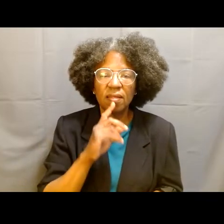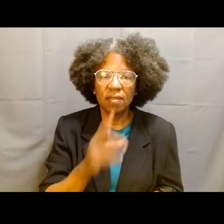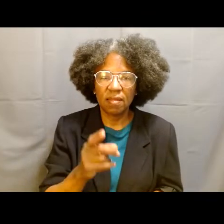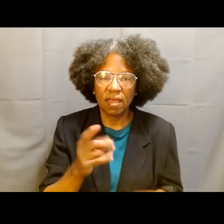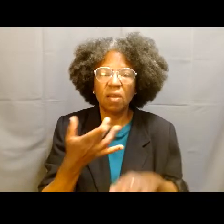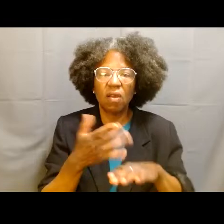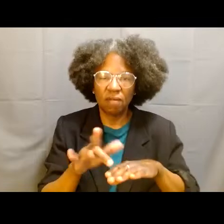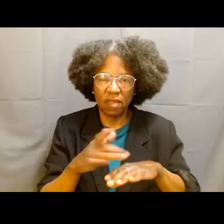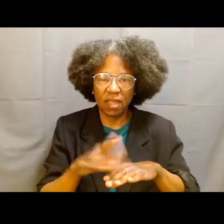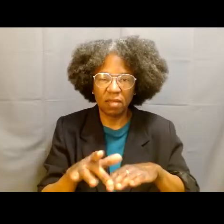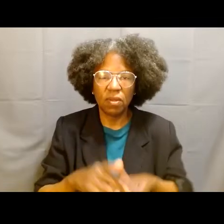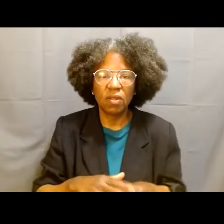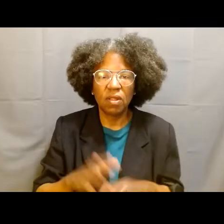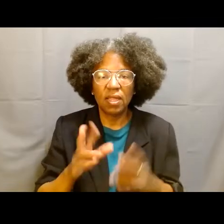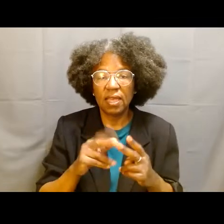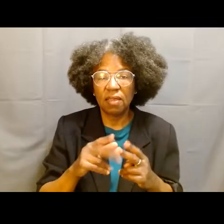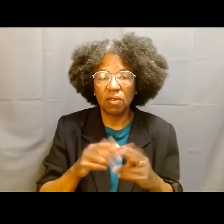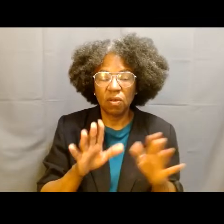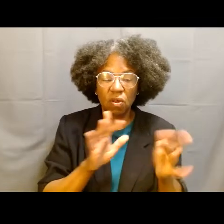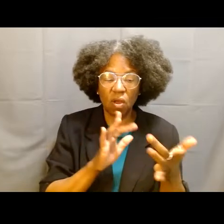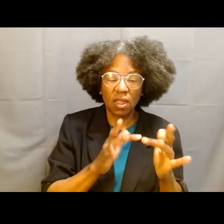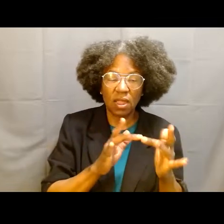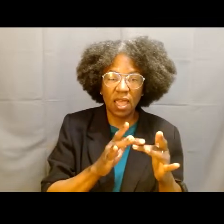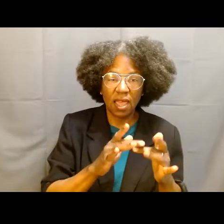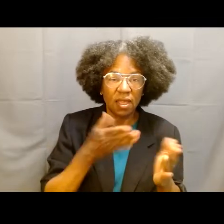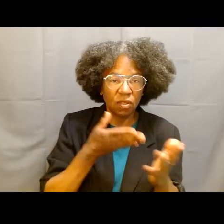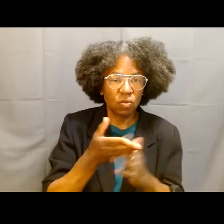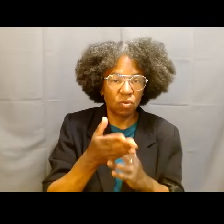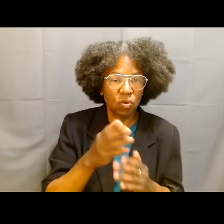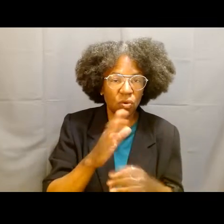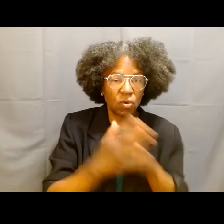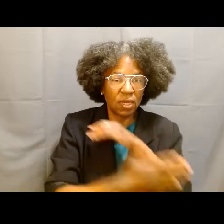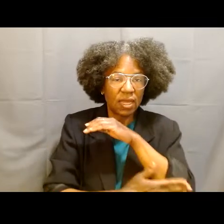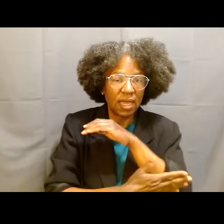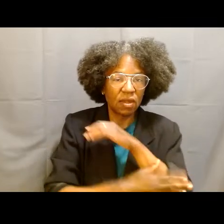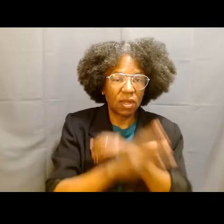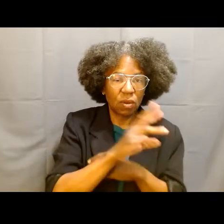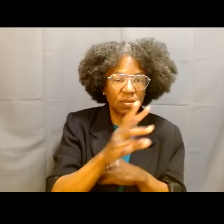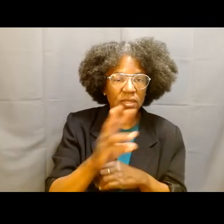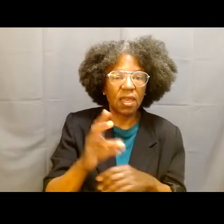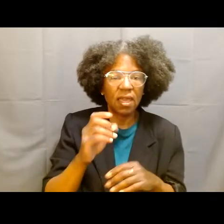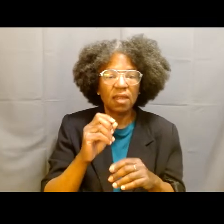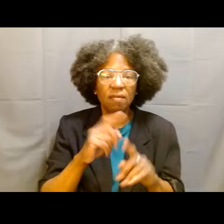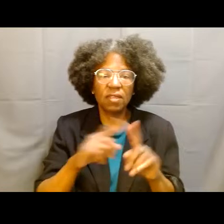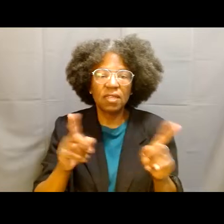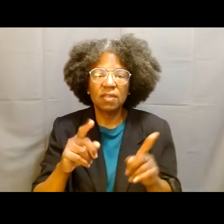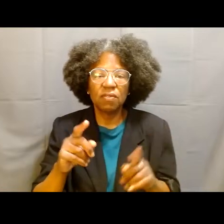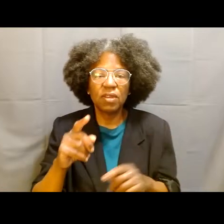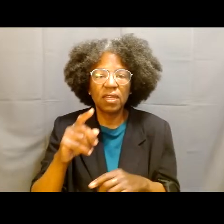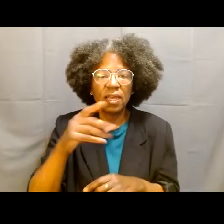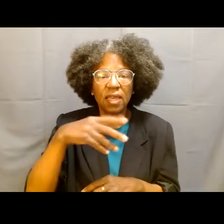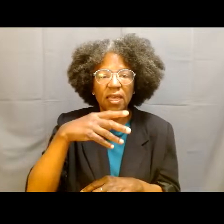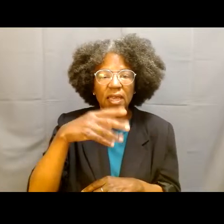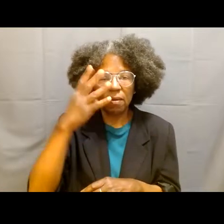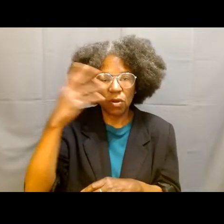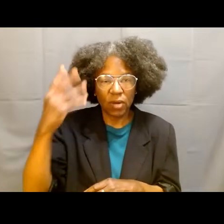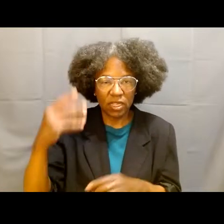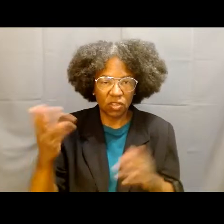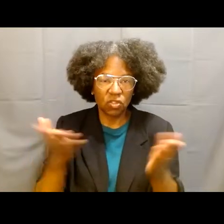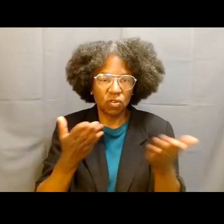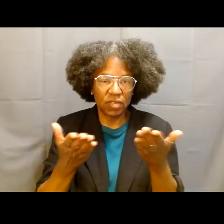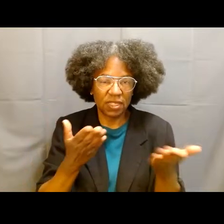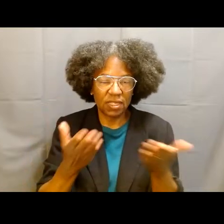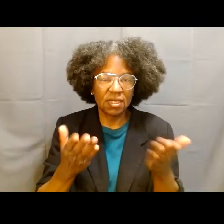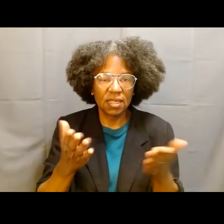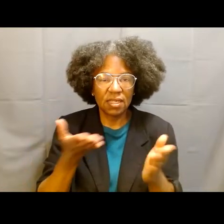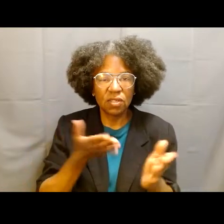available either online through the county website or through different immigration services throughout the